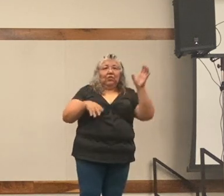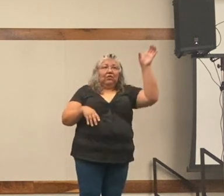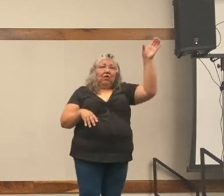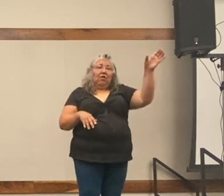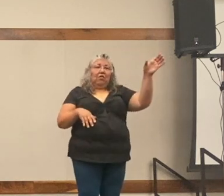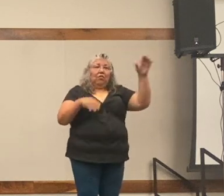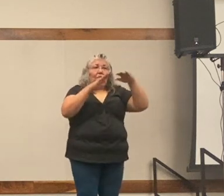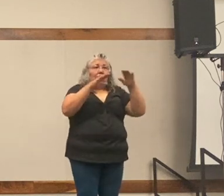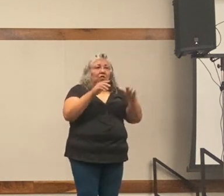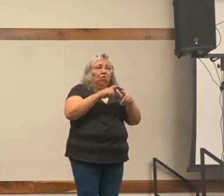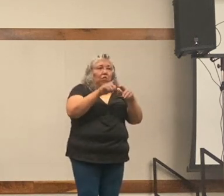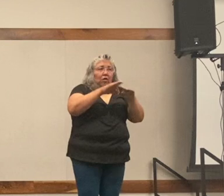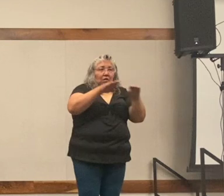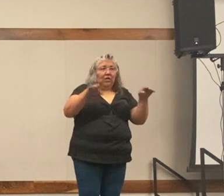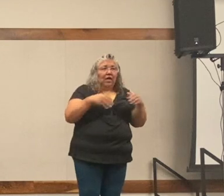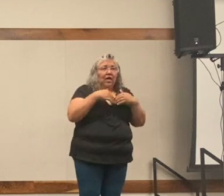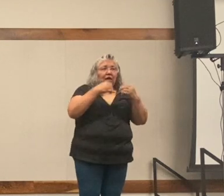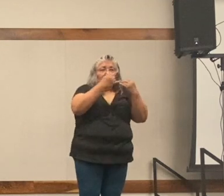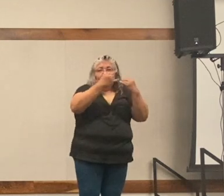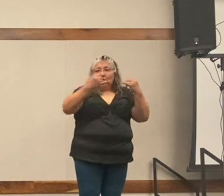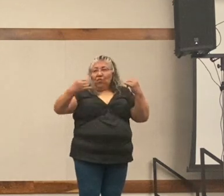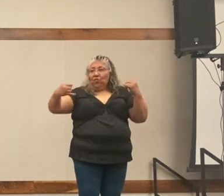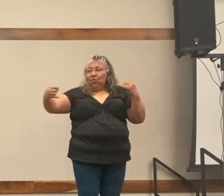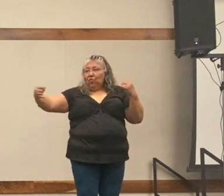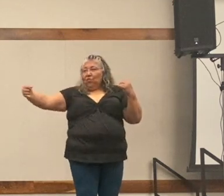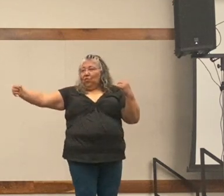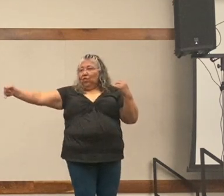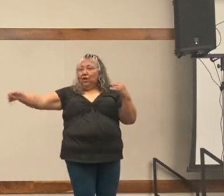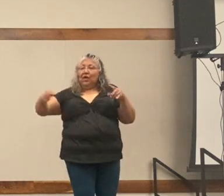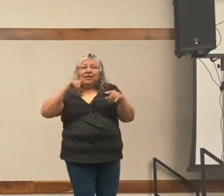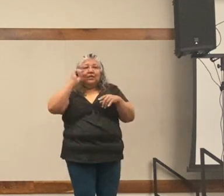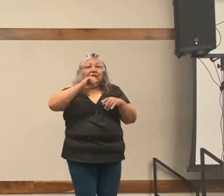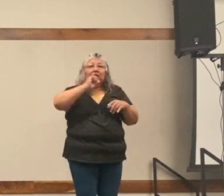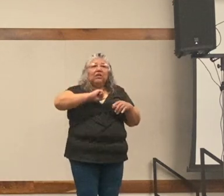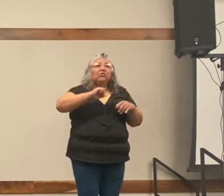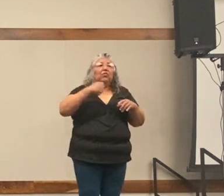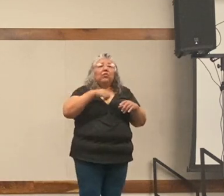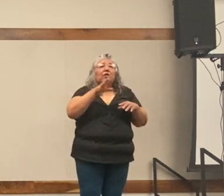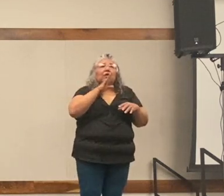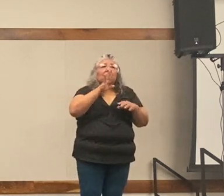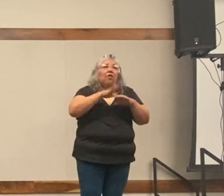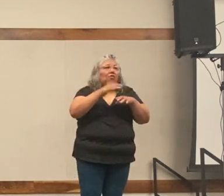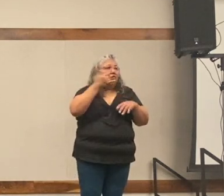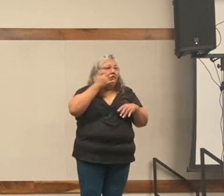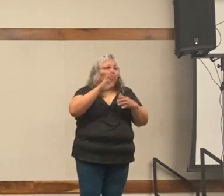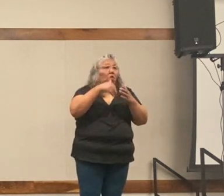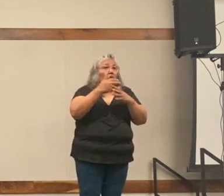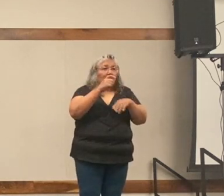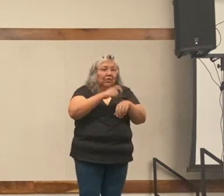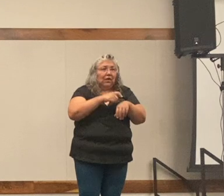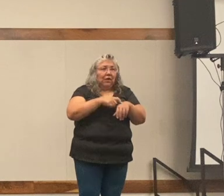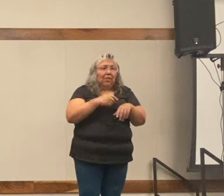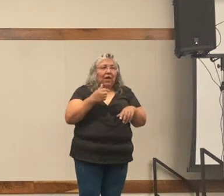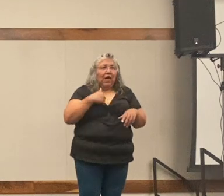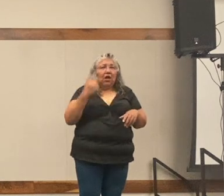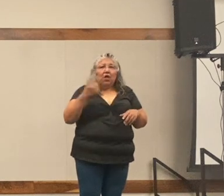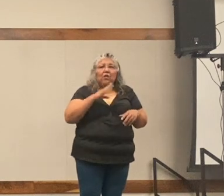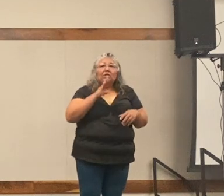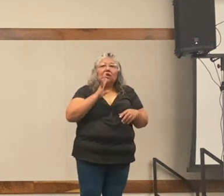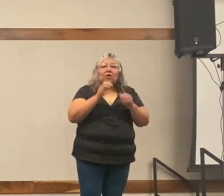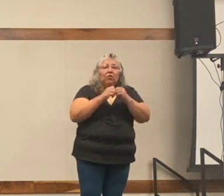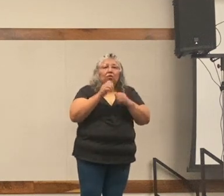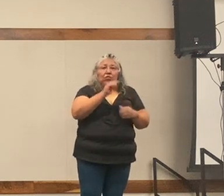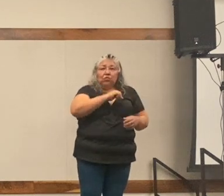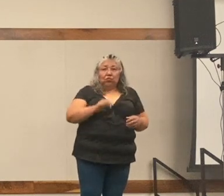or on the cabinet, and you had this long cord and all that stuff. And as teenagers, we were talking on the phone all the time. And I would always talk to